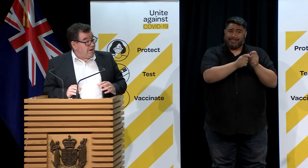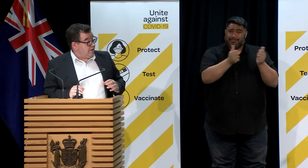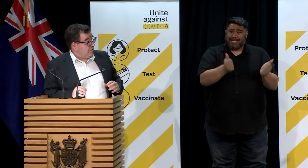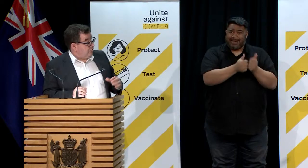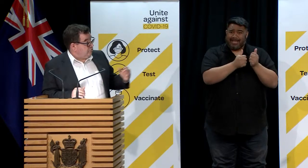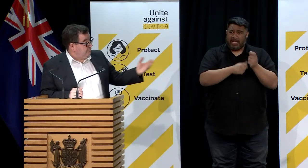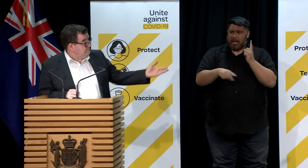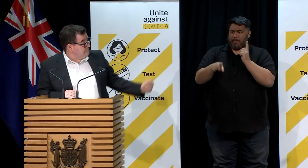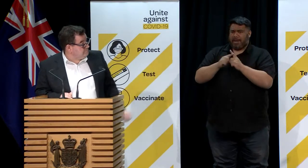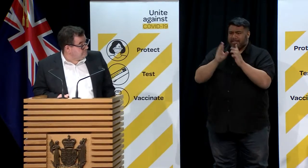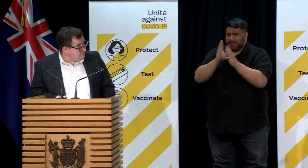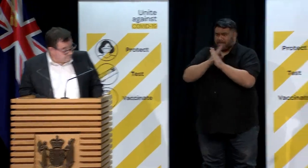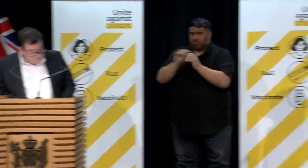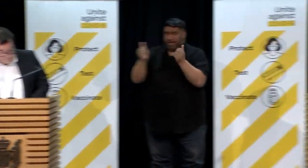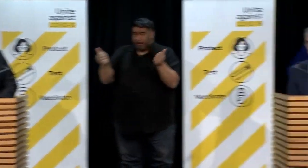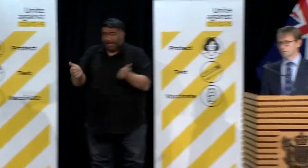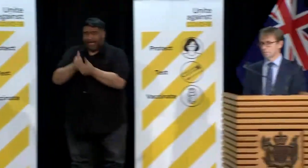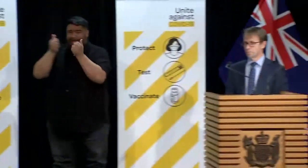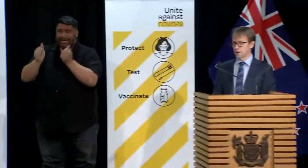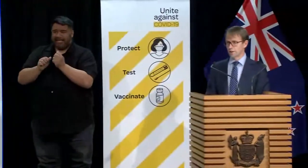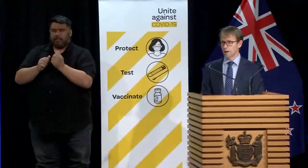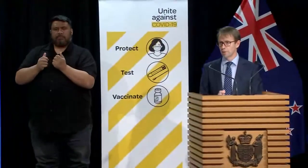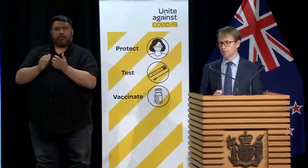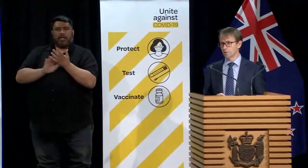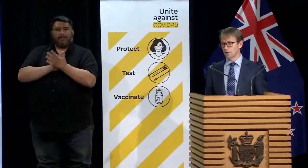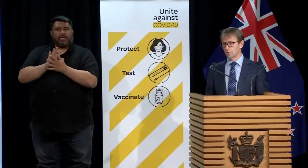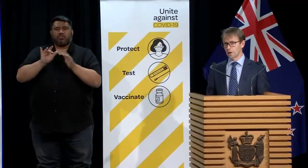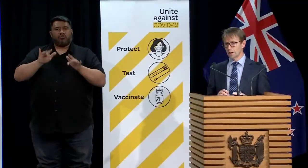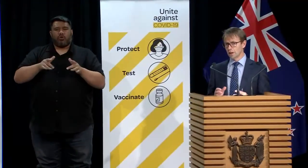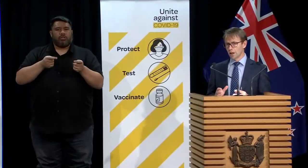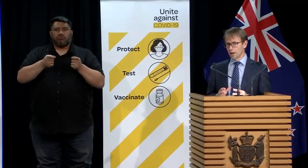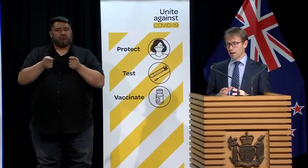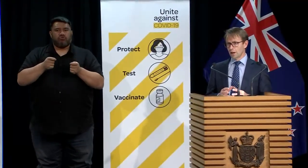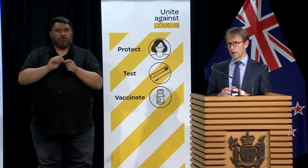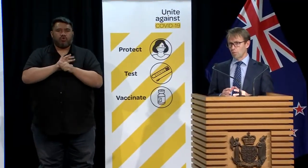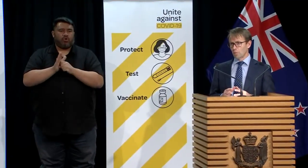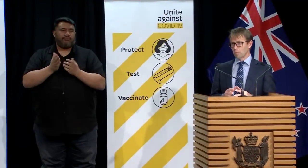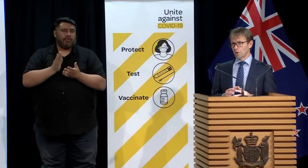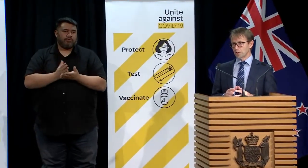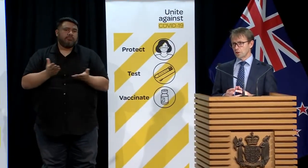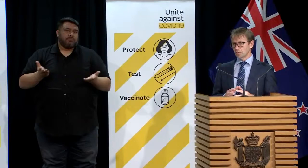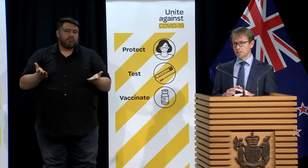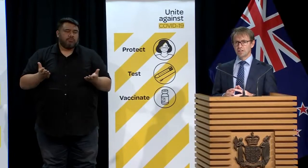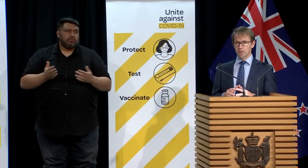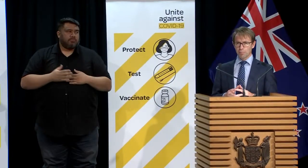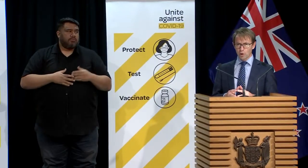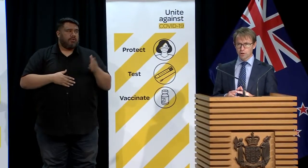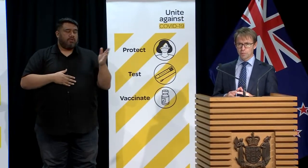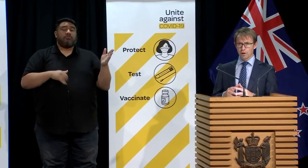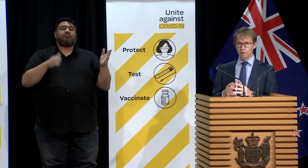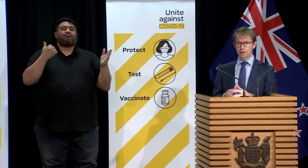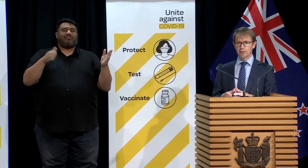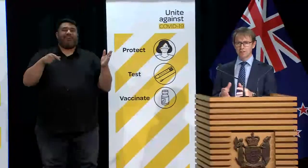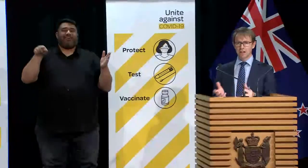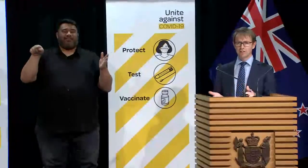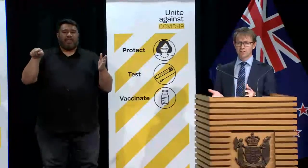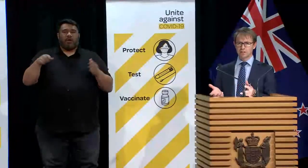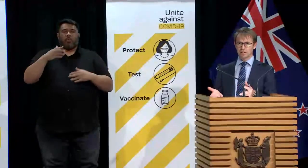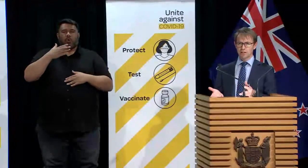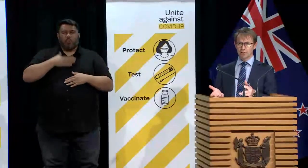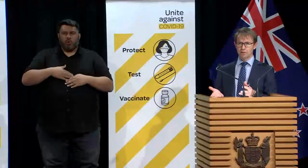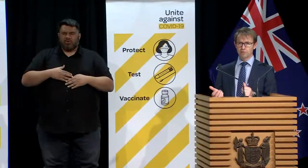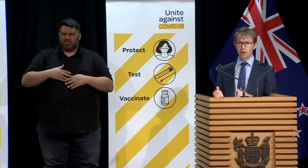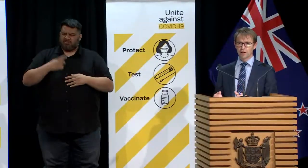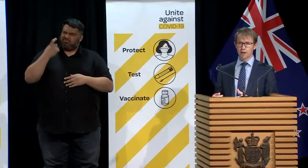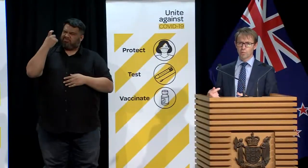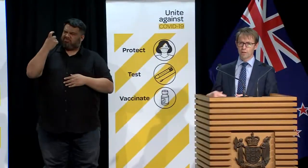able to come to that conclusion. Yeah, just to back that up, and really what we're wanting to do is get to the bottom of any of these cases